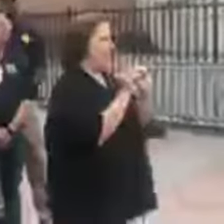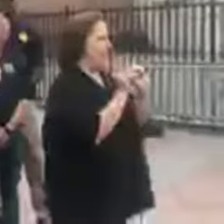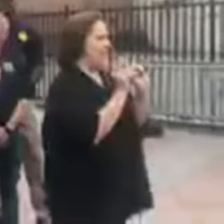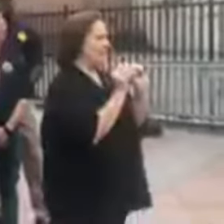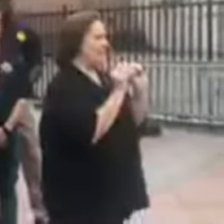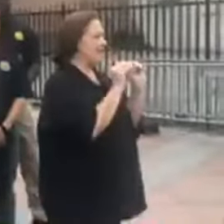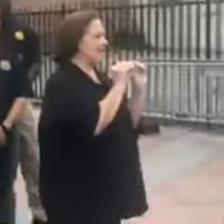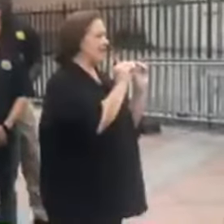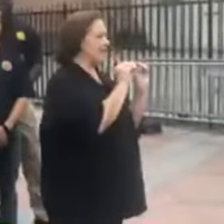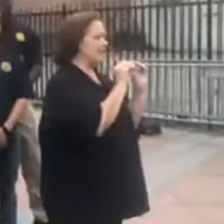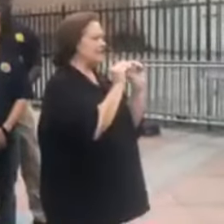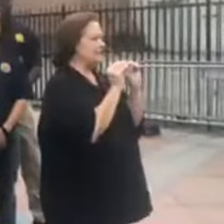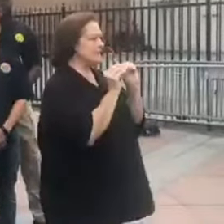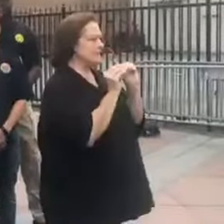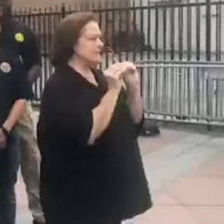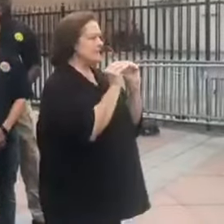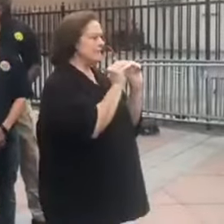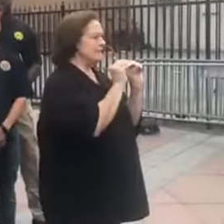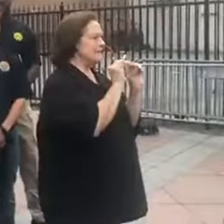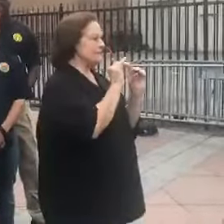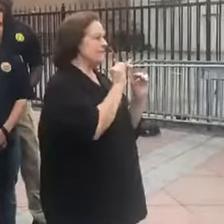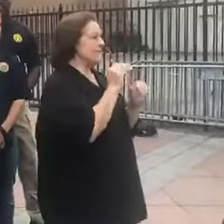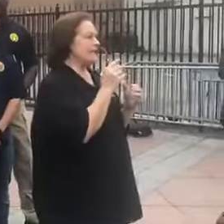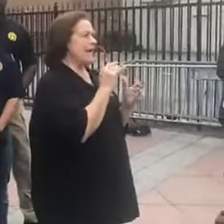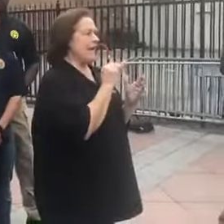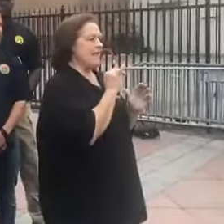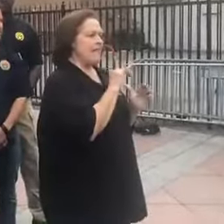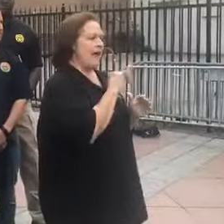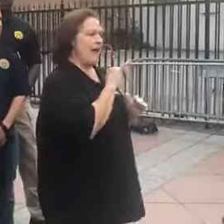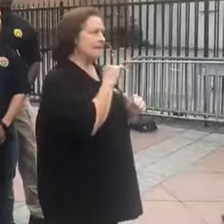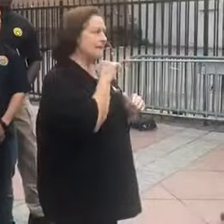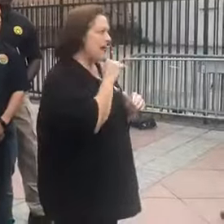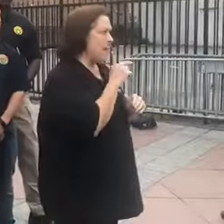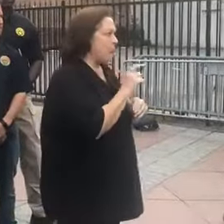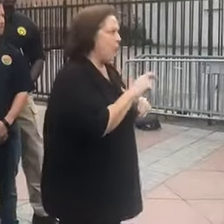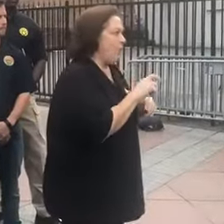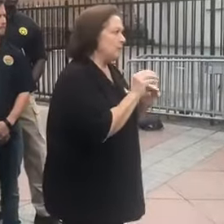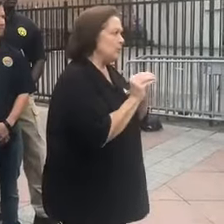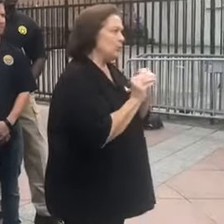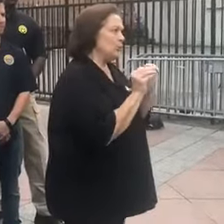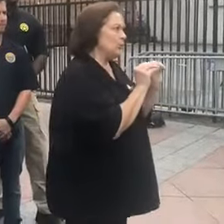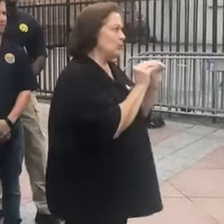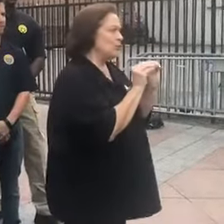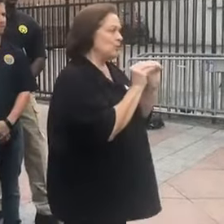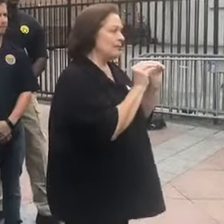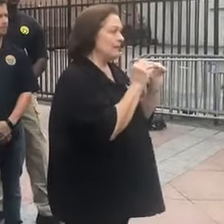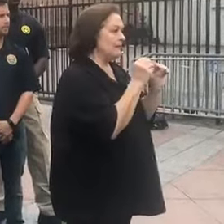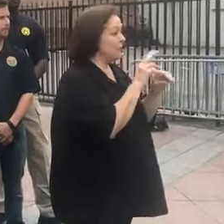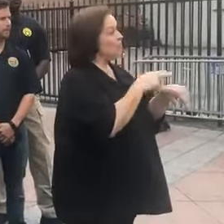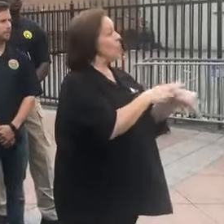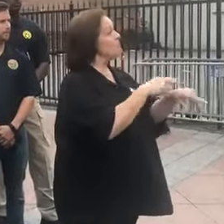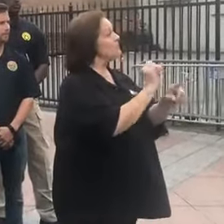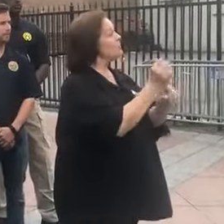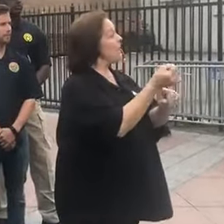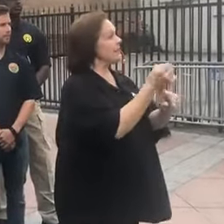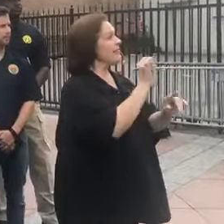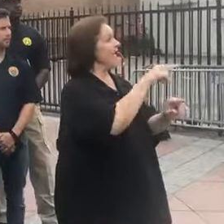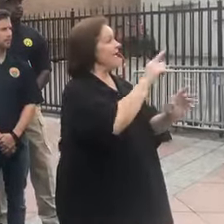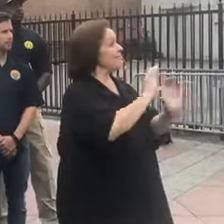shifted back, and so that movement is not supposed to be making that movement. It's happening. Even in normal situations.